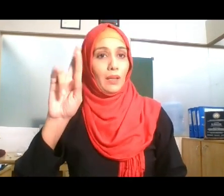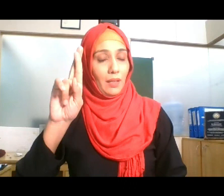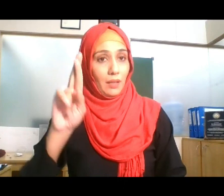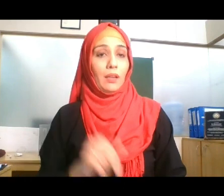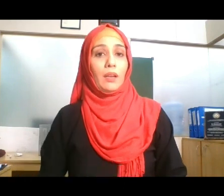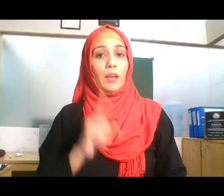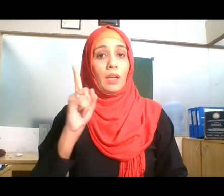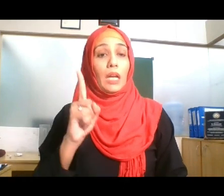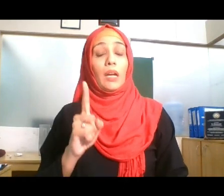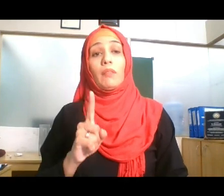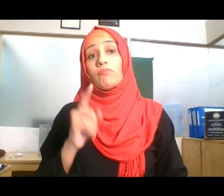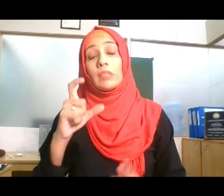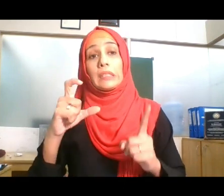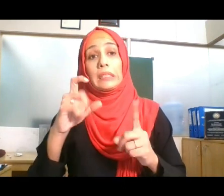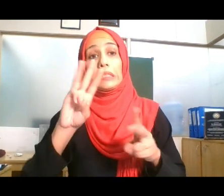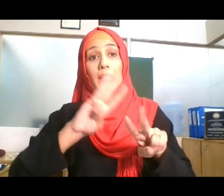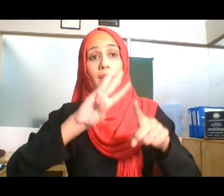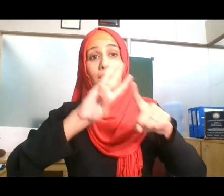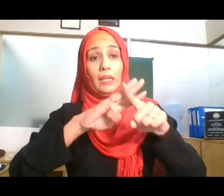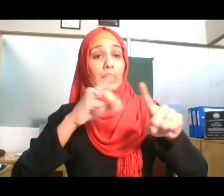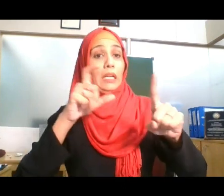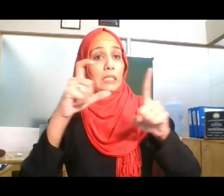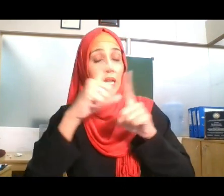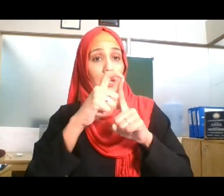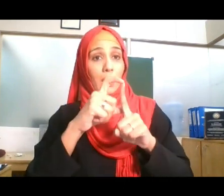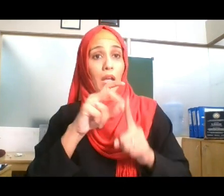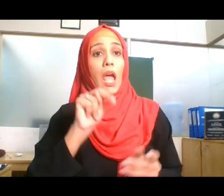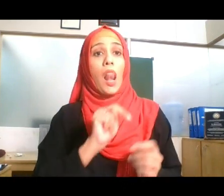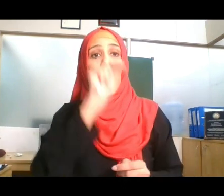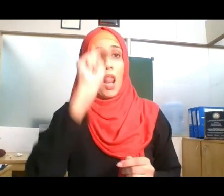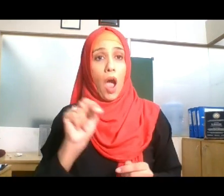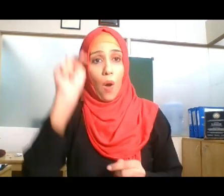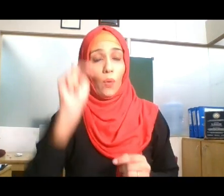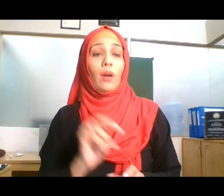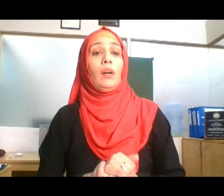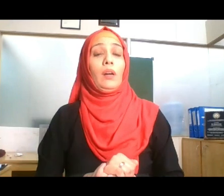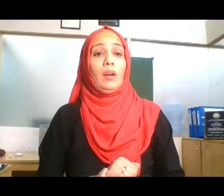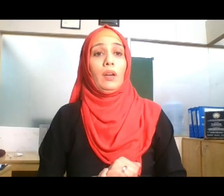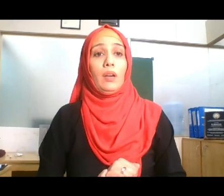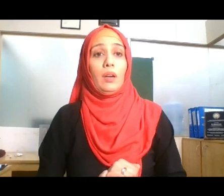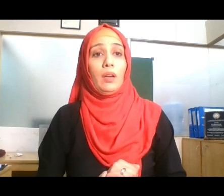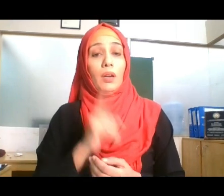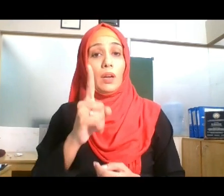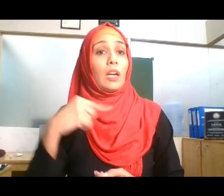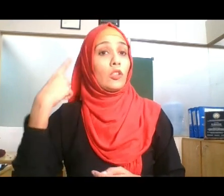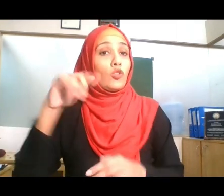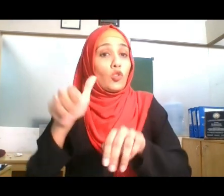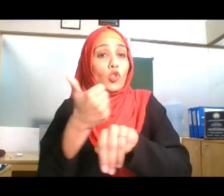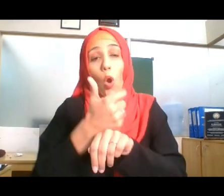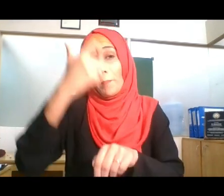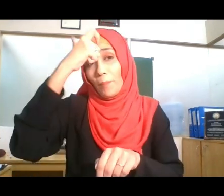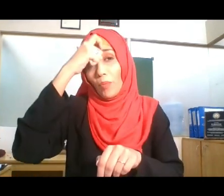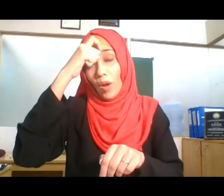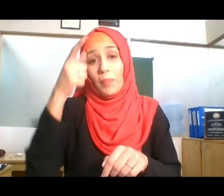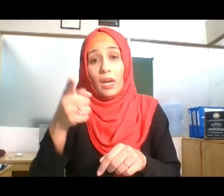the executive director of Now PDP to talk about some of the employment challenges that are faced